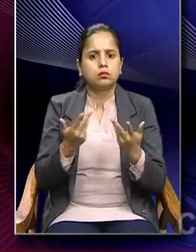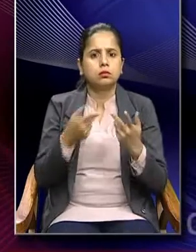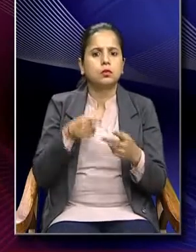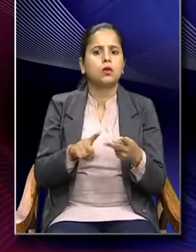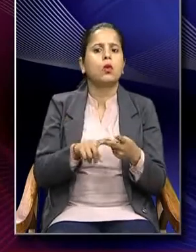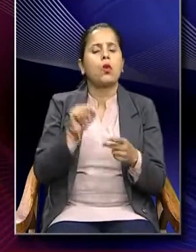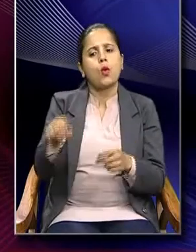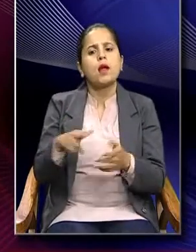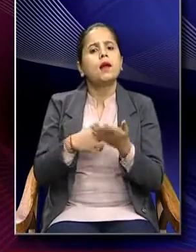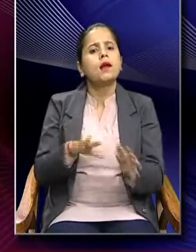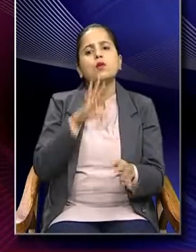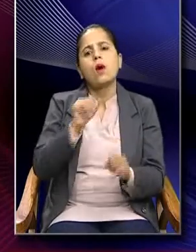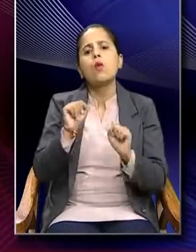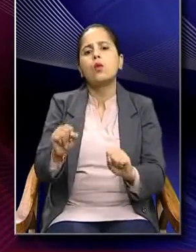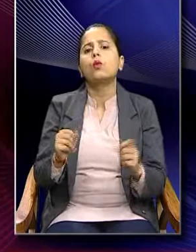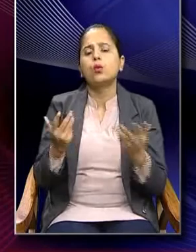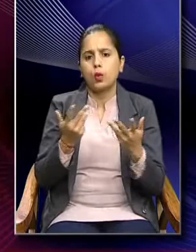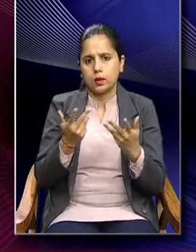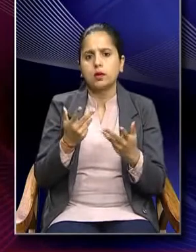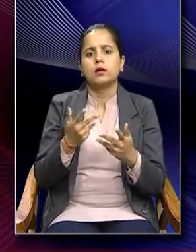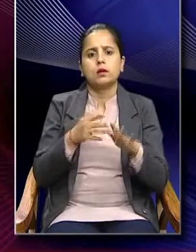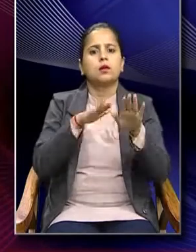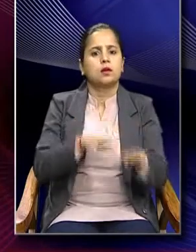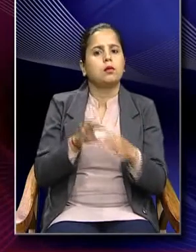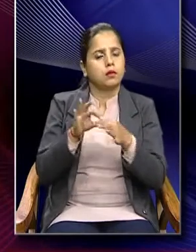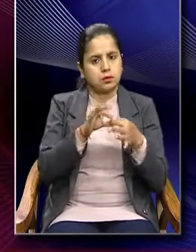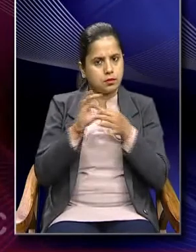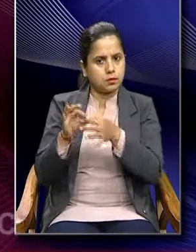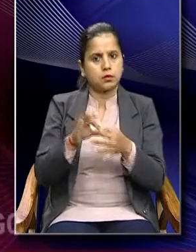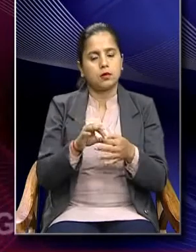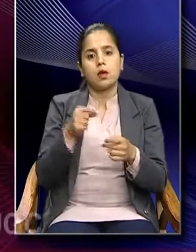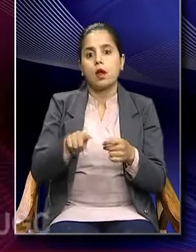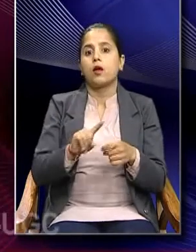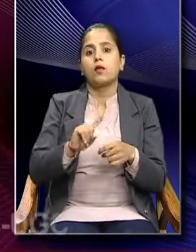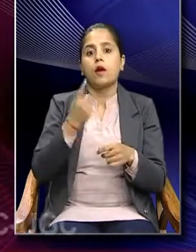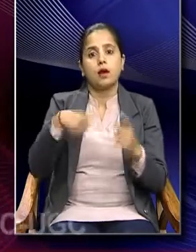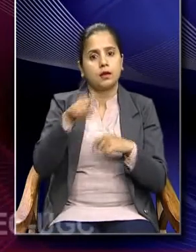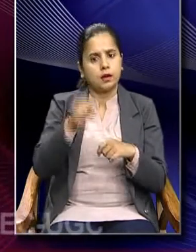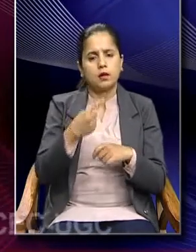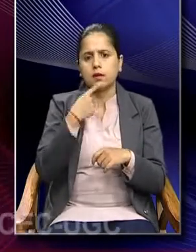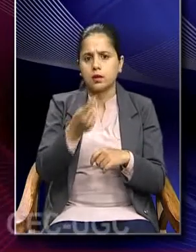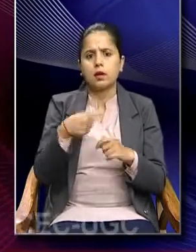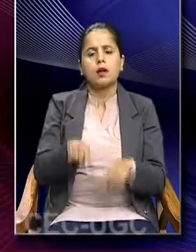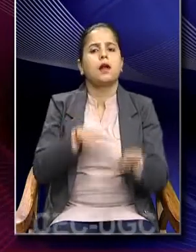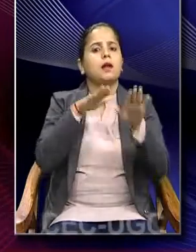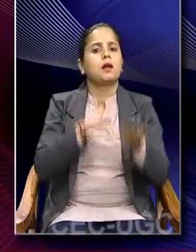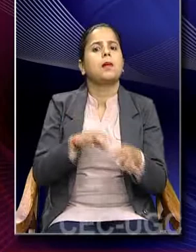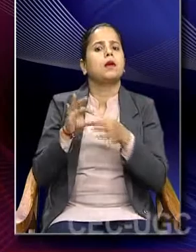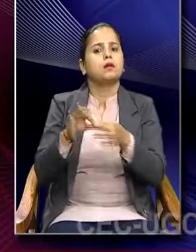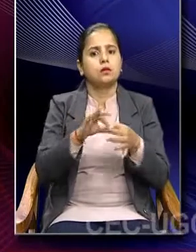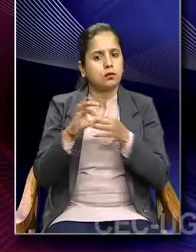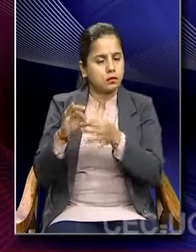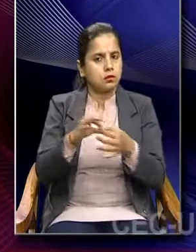the nature of this dependency relationships. So here the first thing that can be said about this dependency relationship